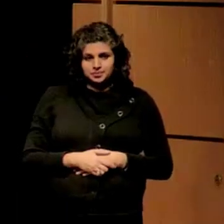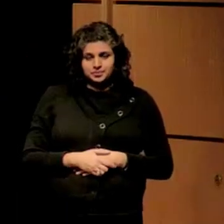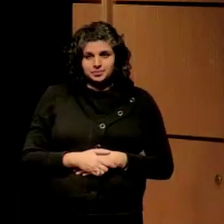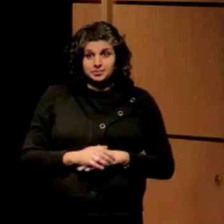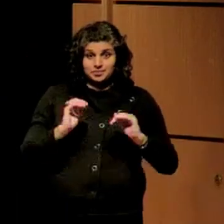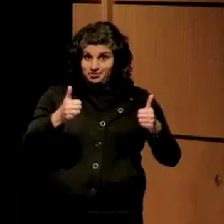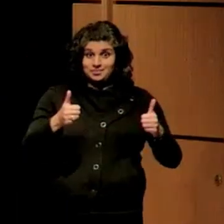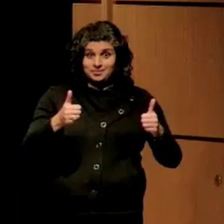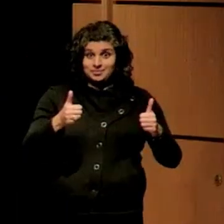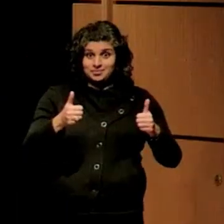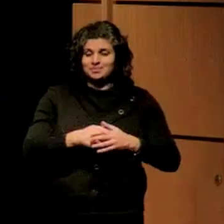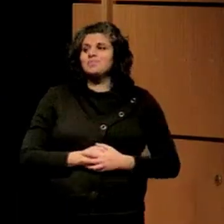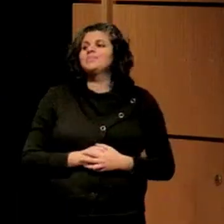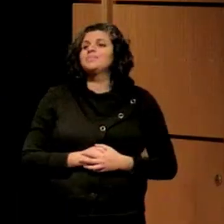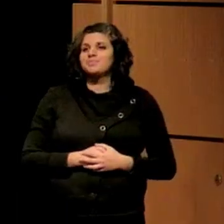Okay.